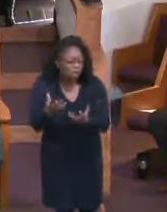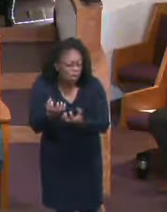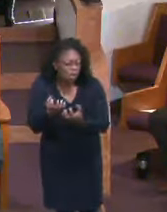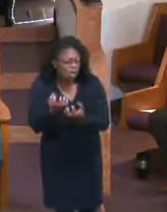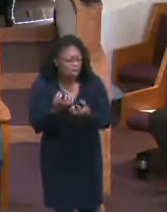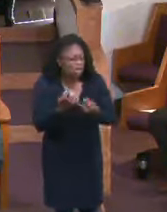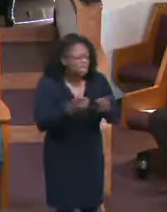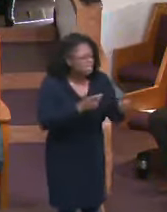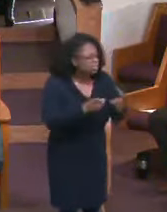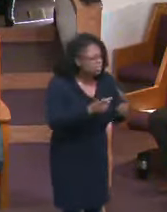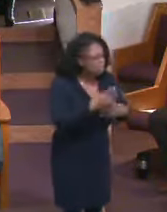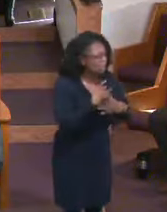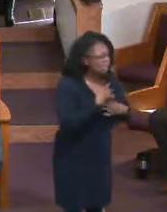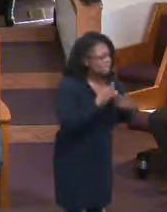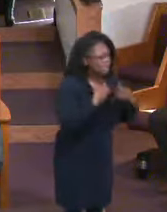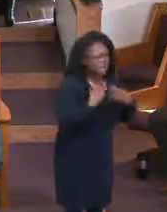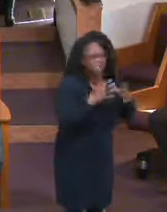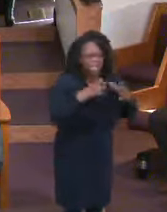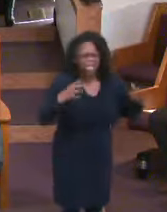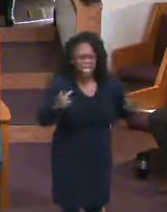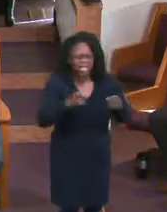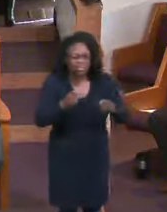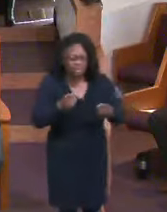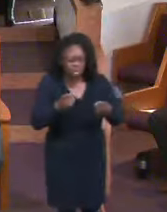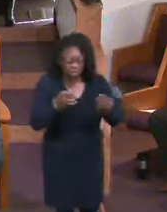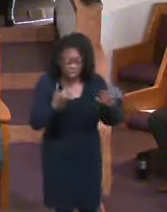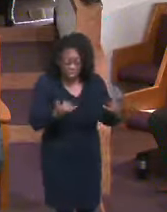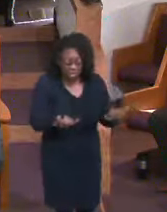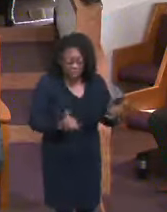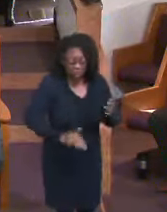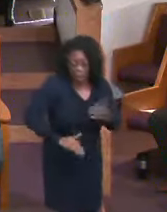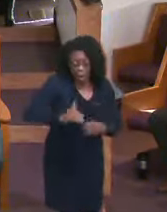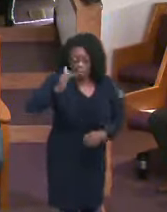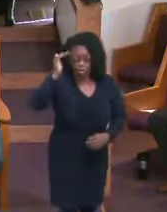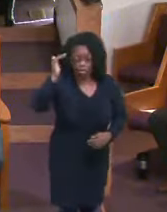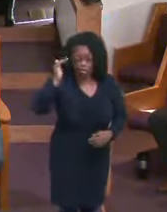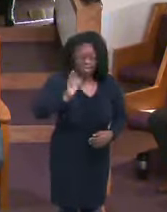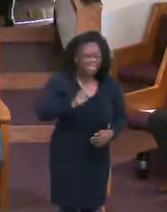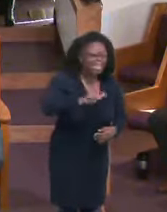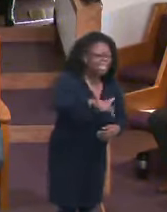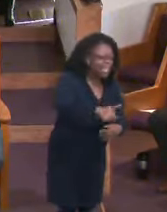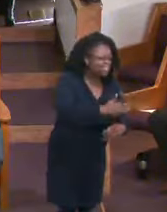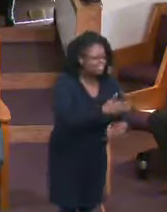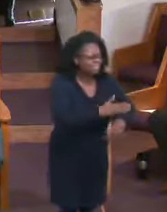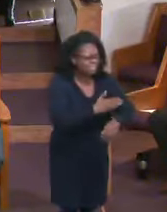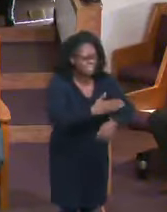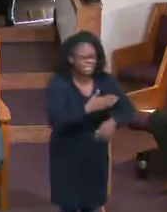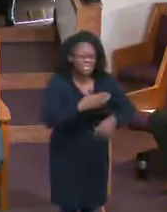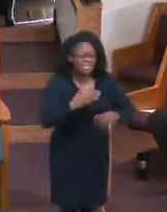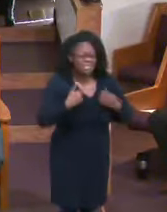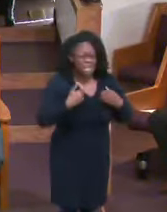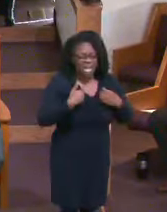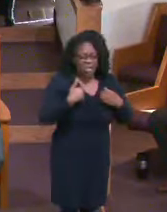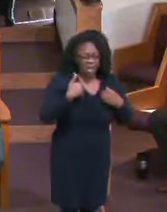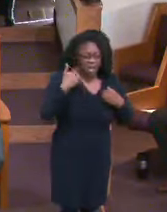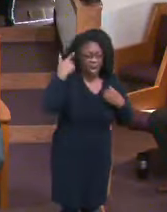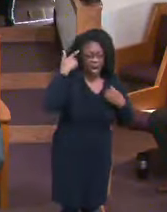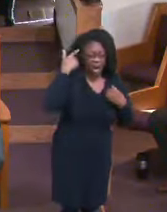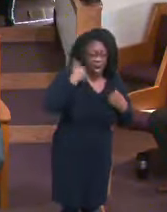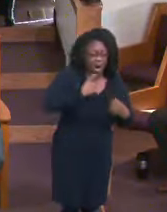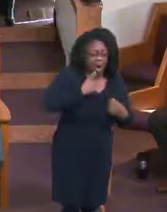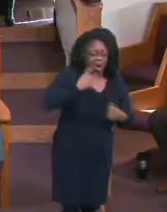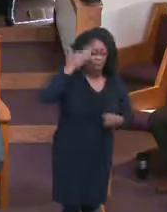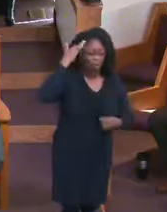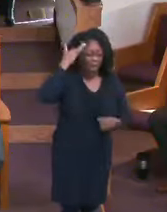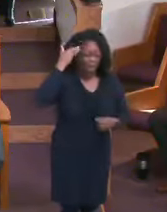have a lot of control. Now I'm all grown up." And then later she sings, "She got her own mind. She want to make my own